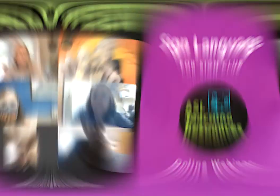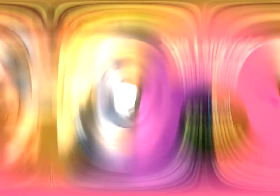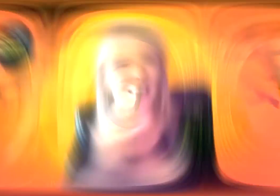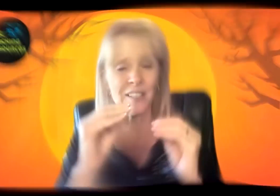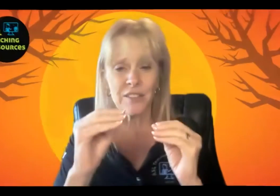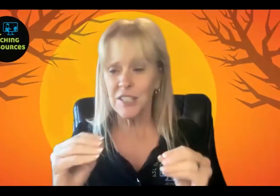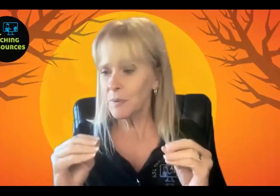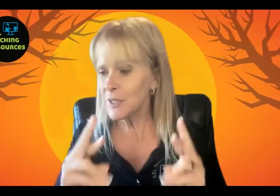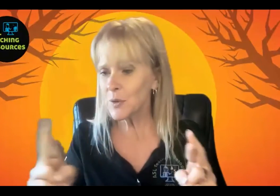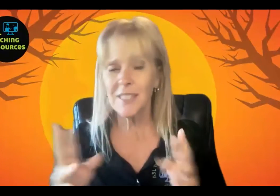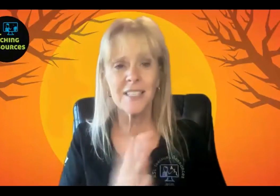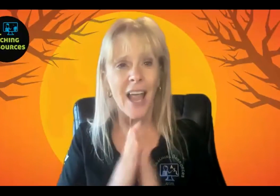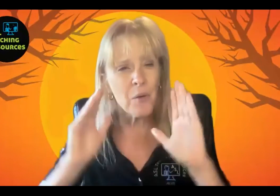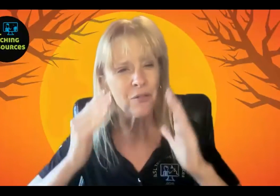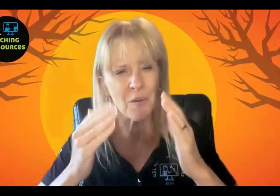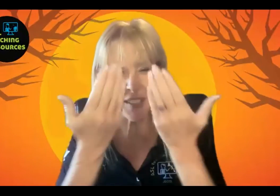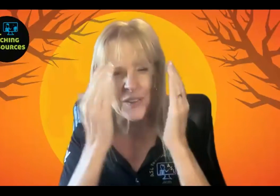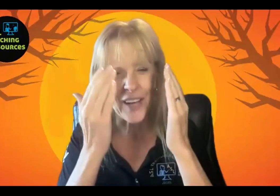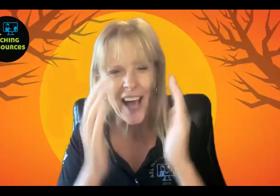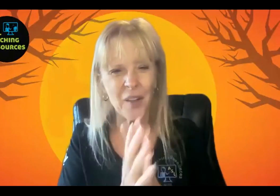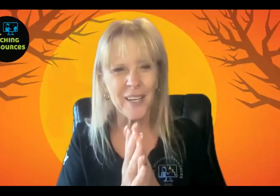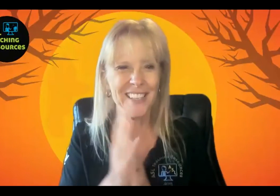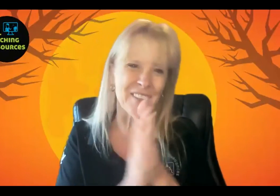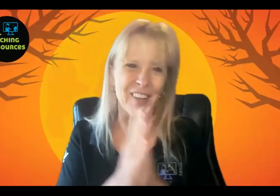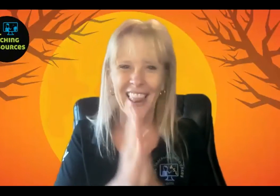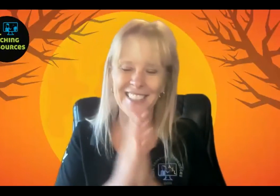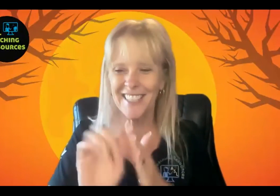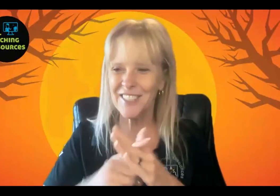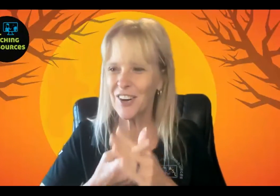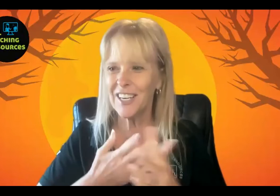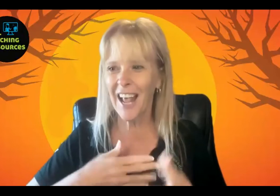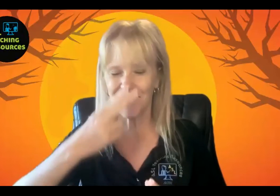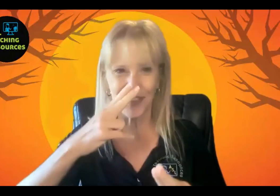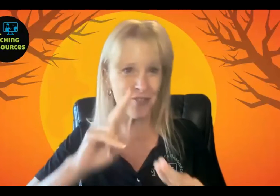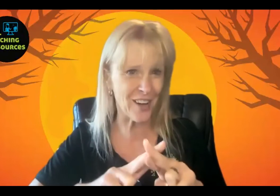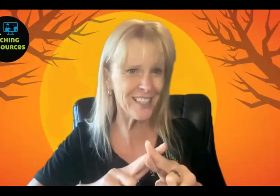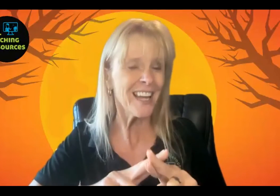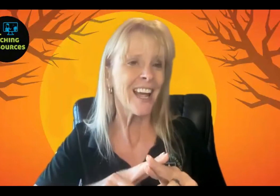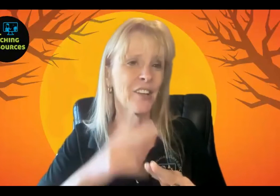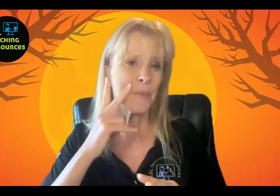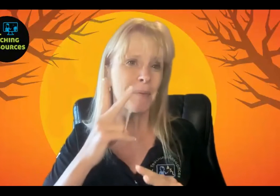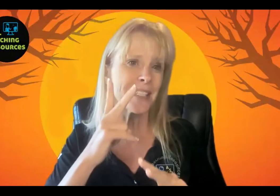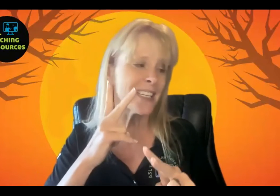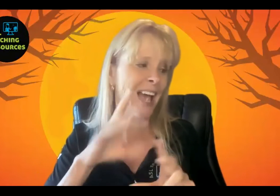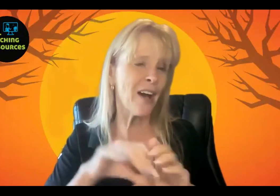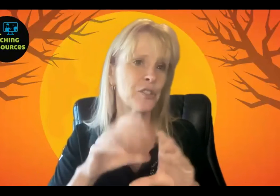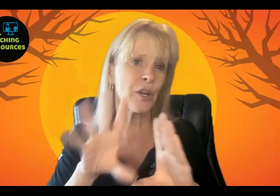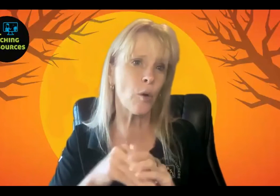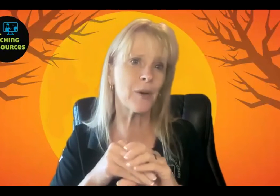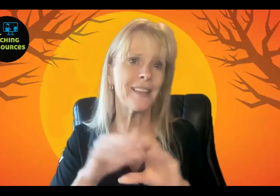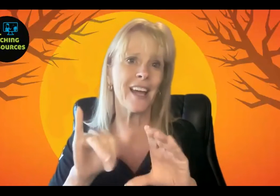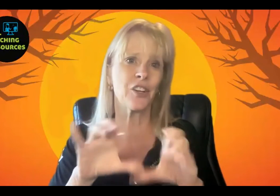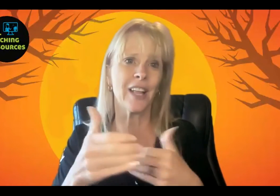This is sponsored by ASL Teaching Resources, and we're focusing on Halloween. So let's get started and have some fun, and you'll be able to see how